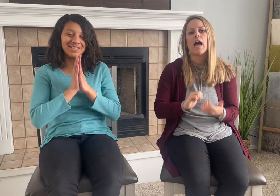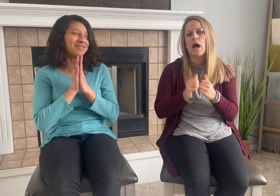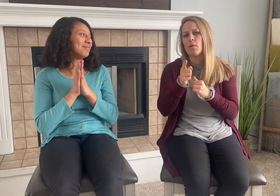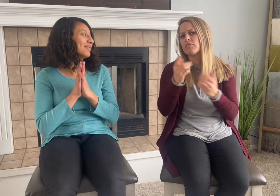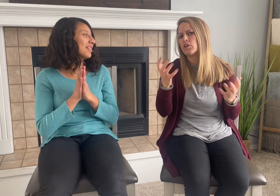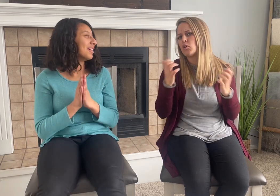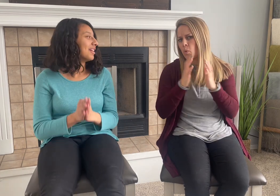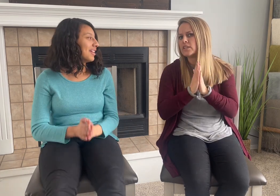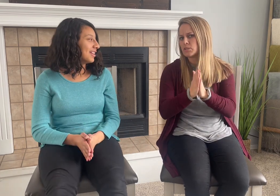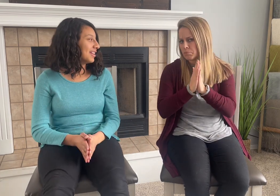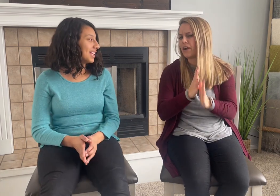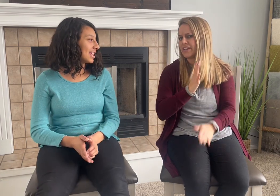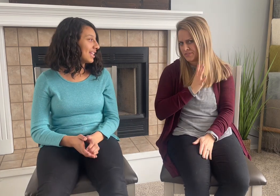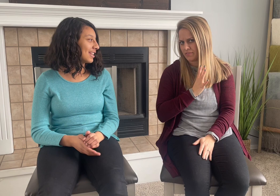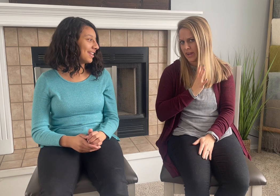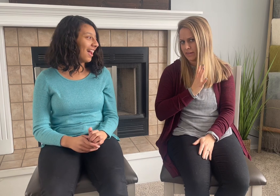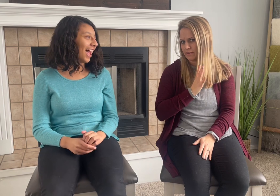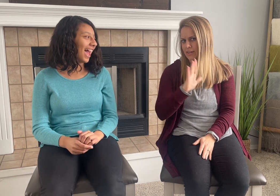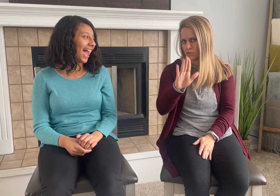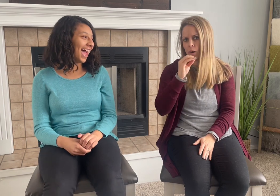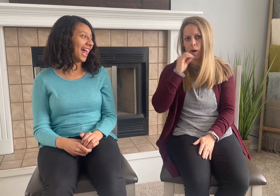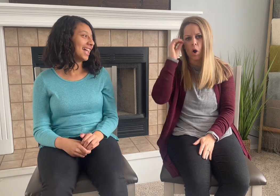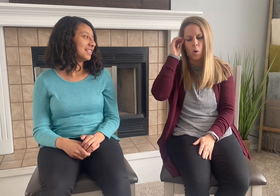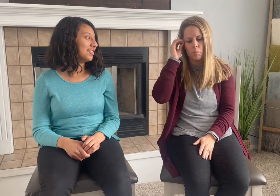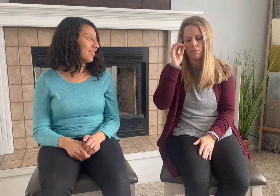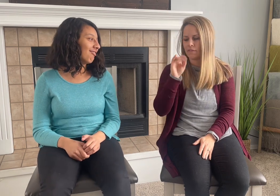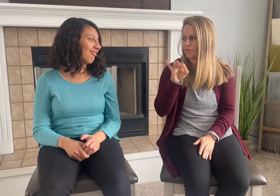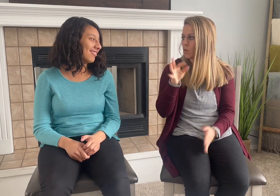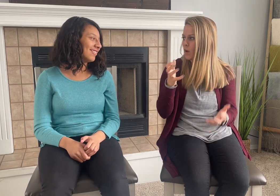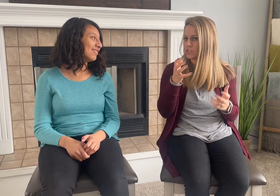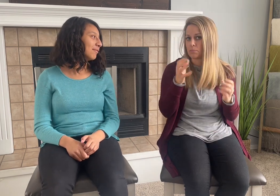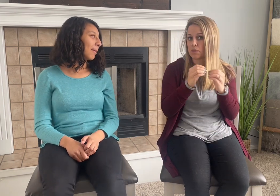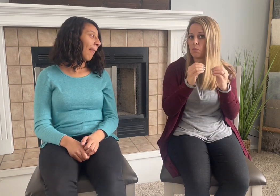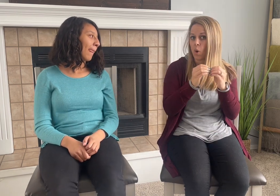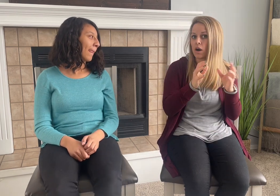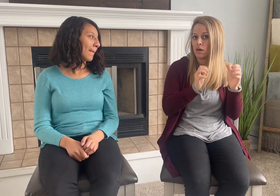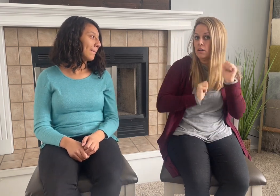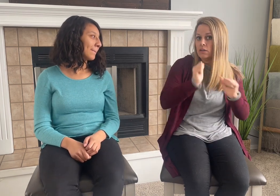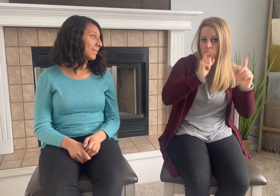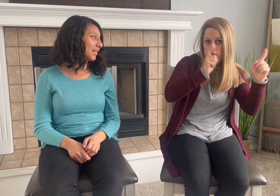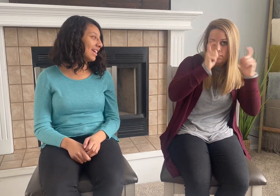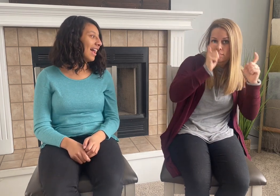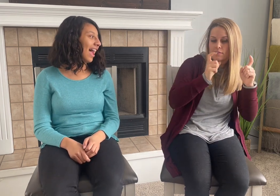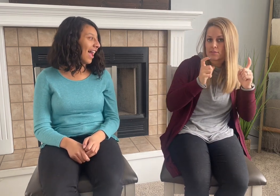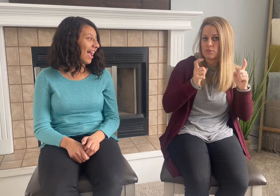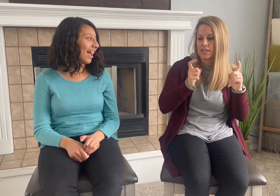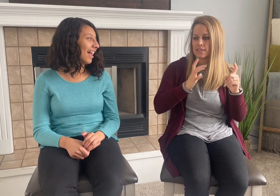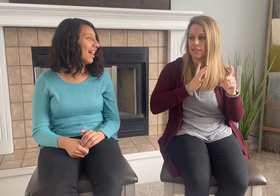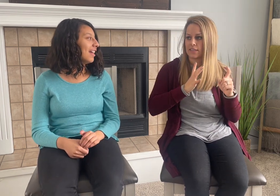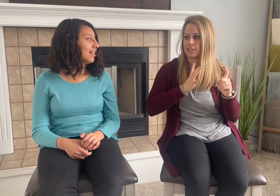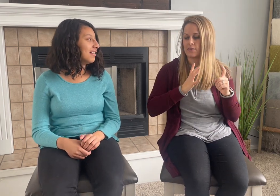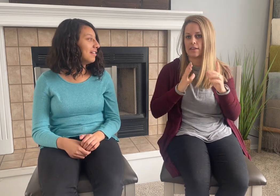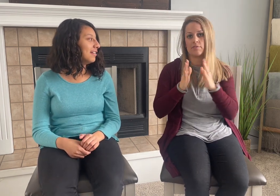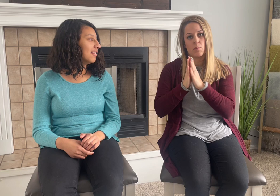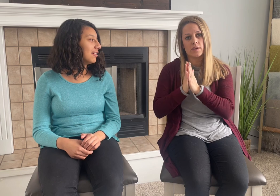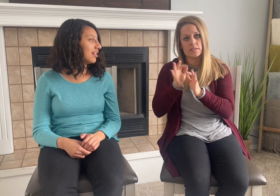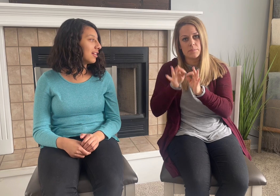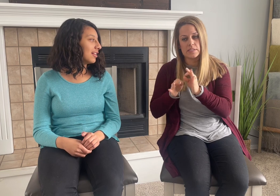However you want to pray is fine in your home. If you want to be more enthusiastic, that's fine. you want to be